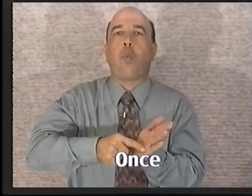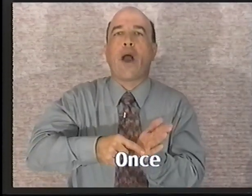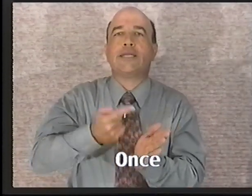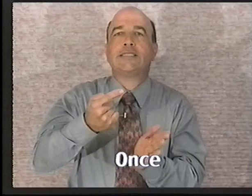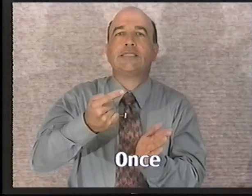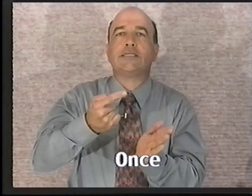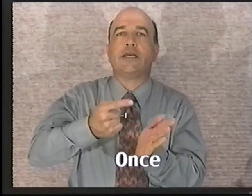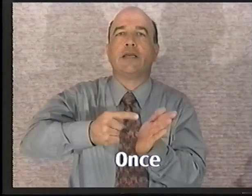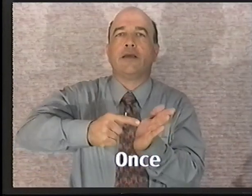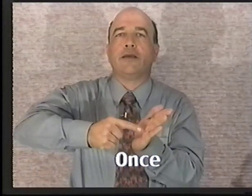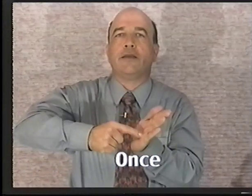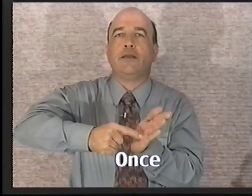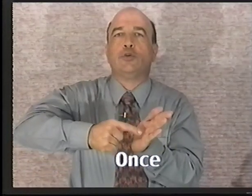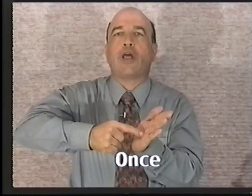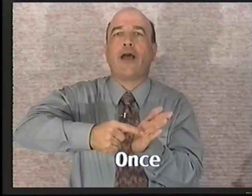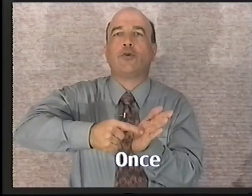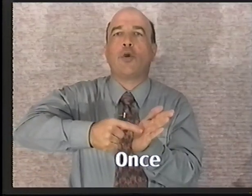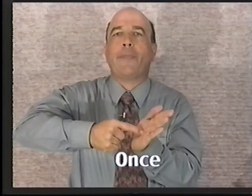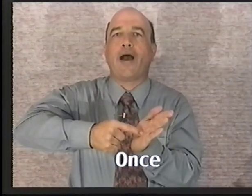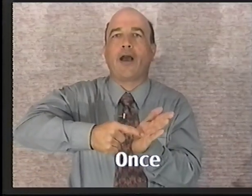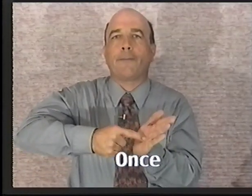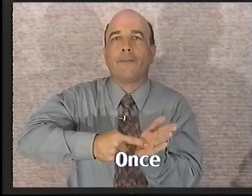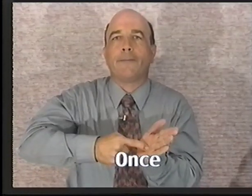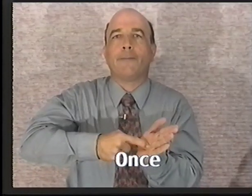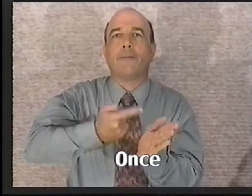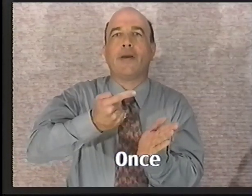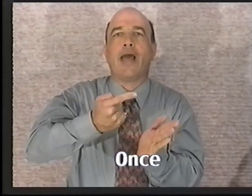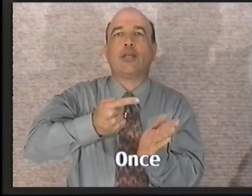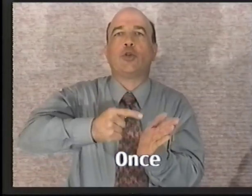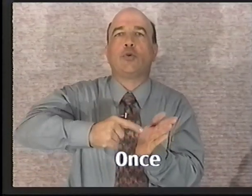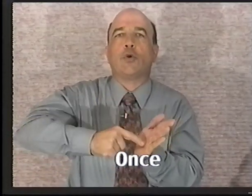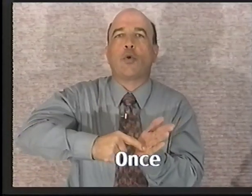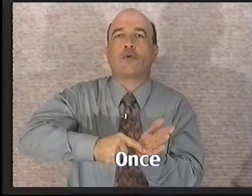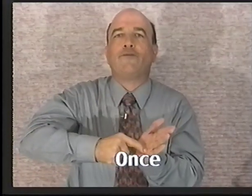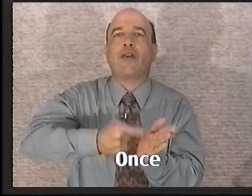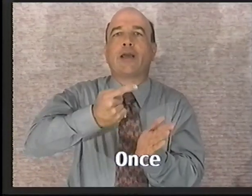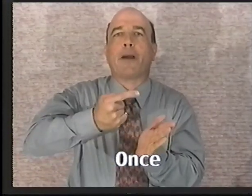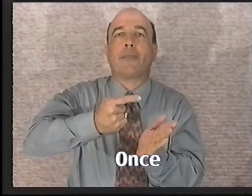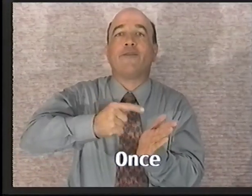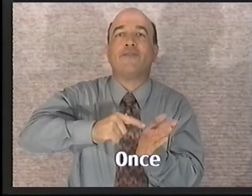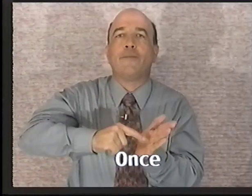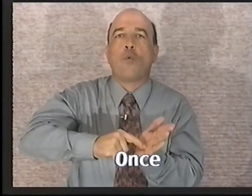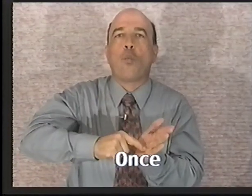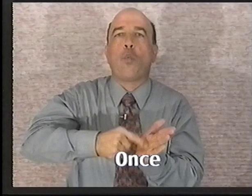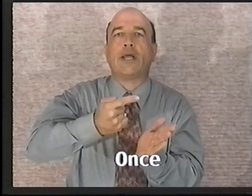1, you touch your palm and flick up. 1.